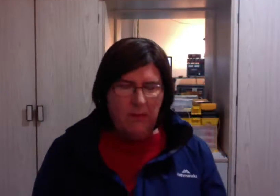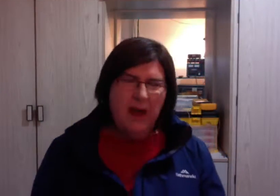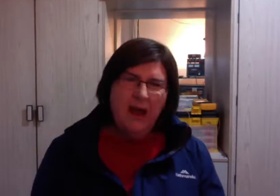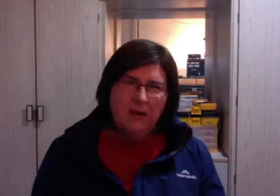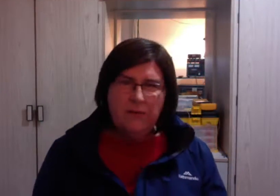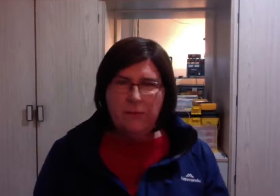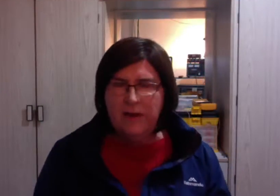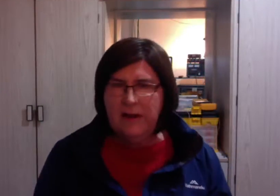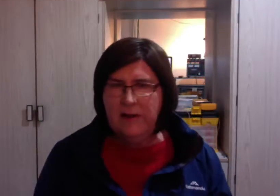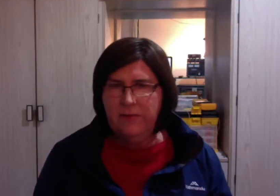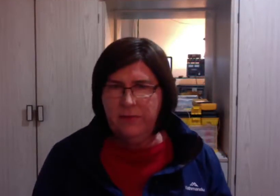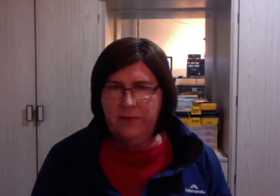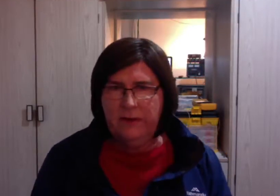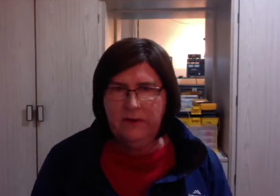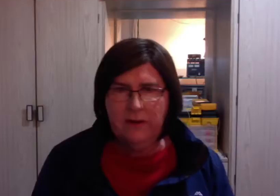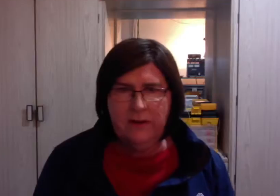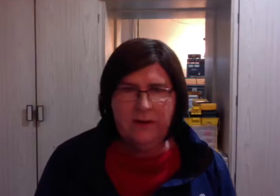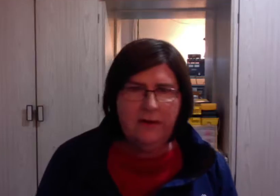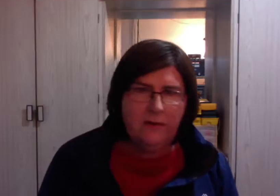probably 140 litres for a six-cylinder diesel.